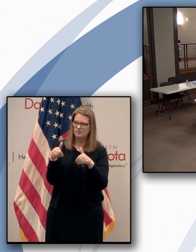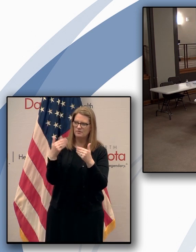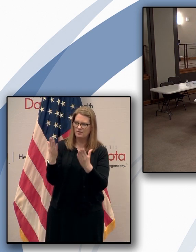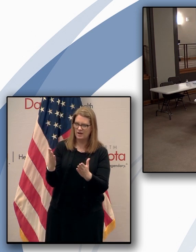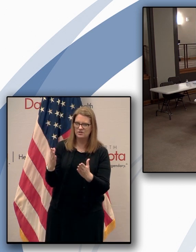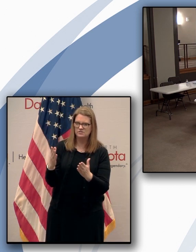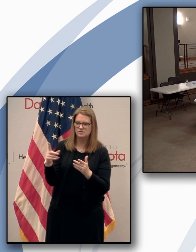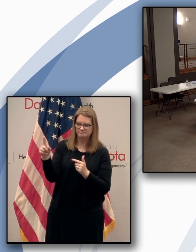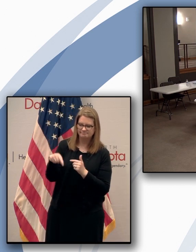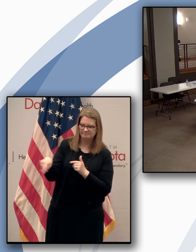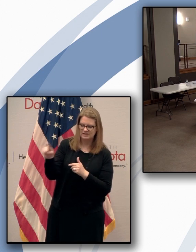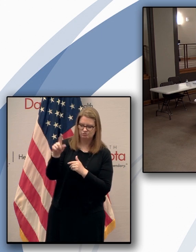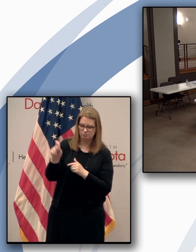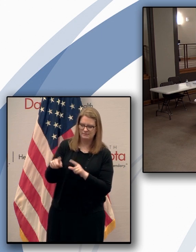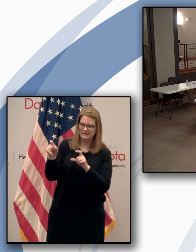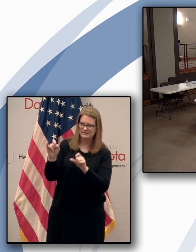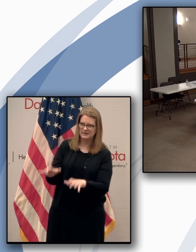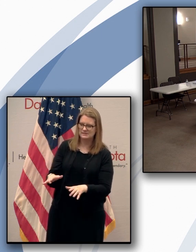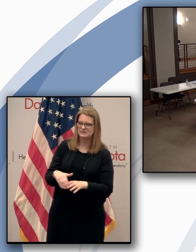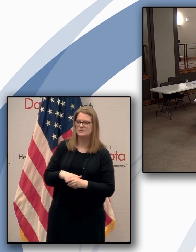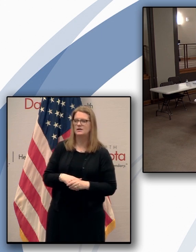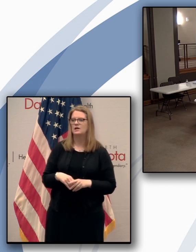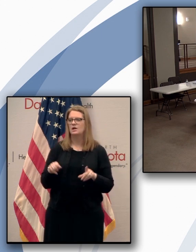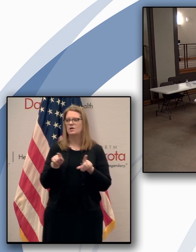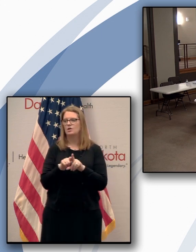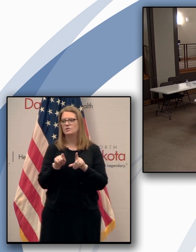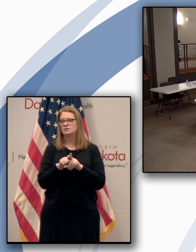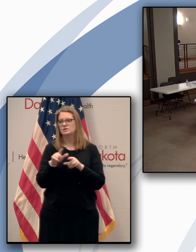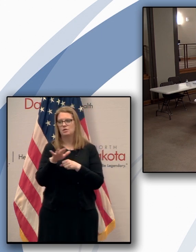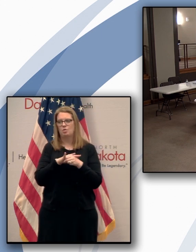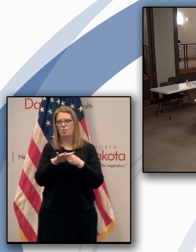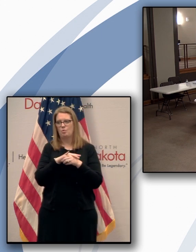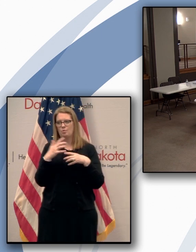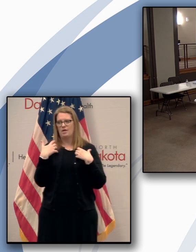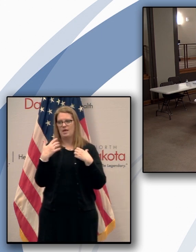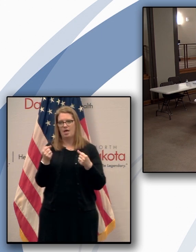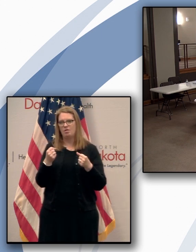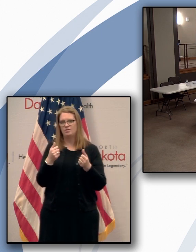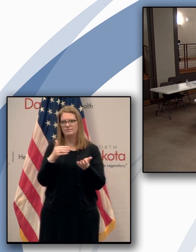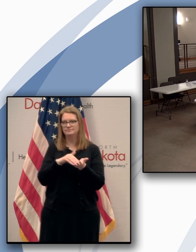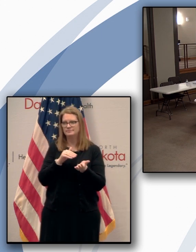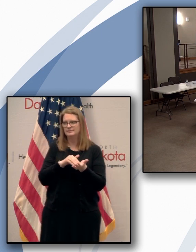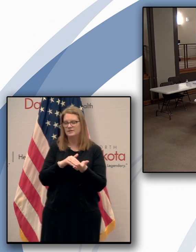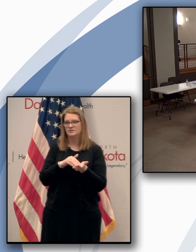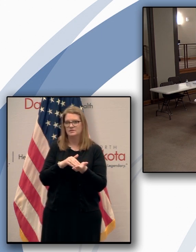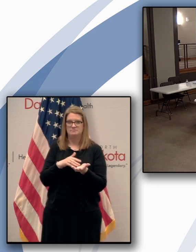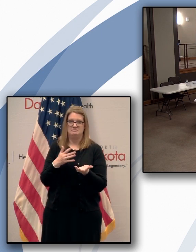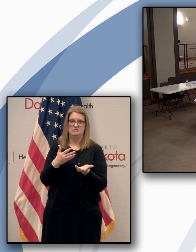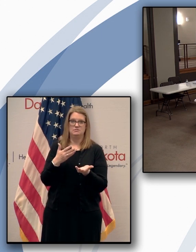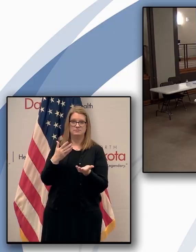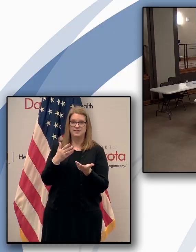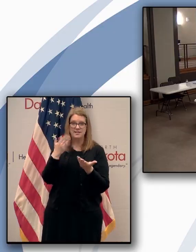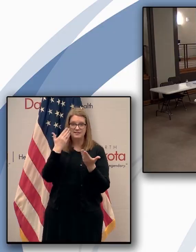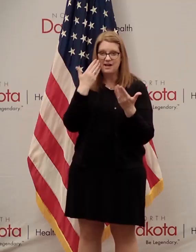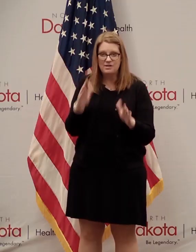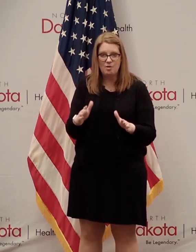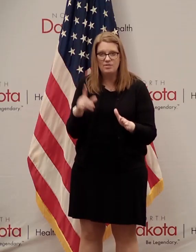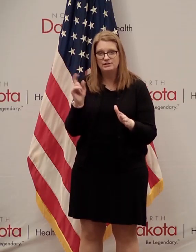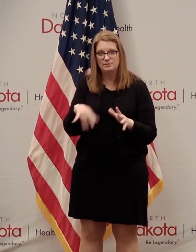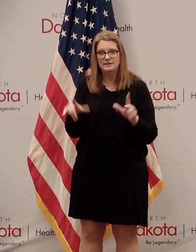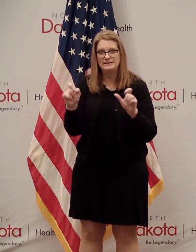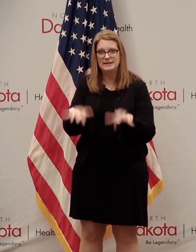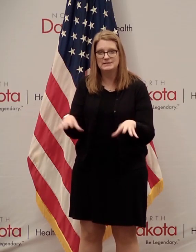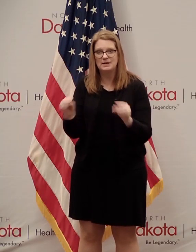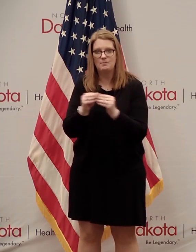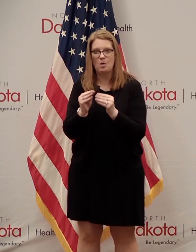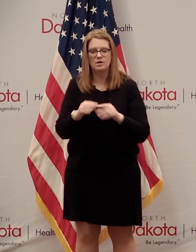who should be getting tested are? And could these local health providers not be getting the message that they should be testing more? Well,